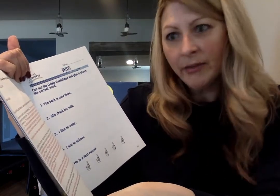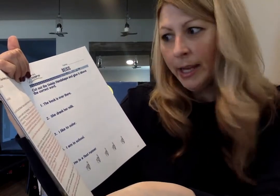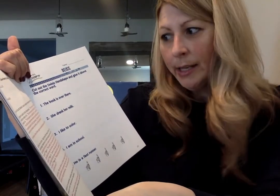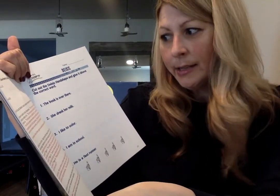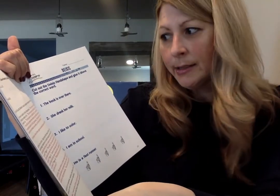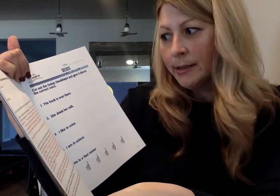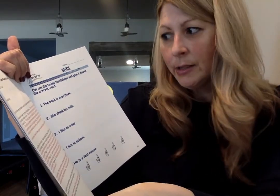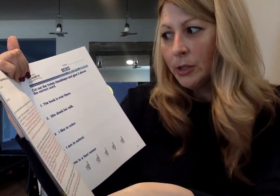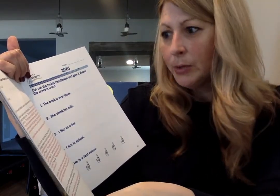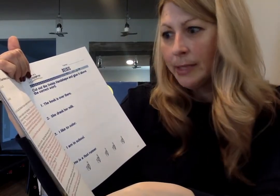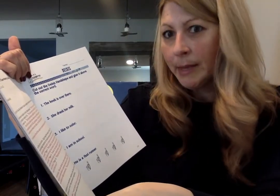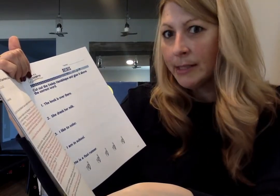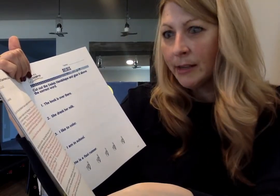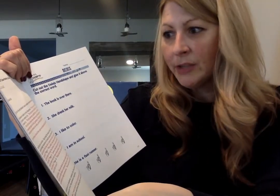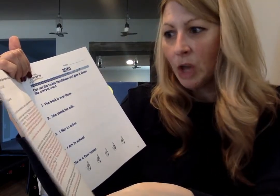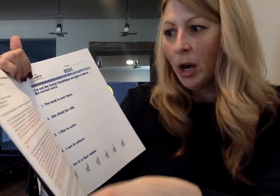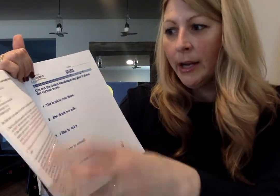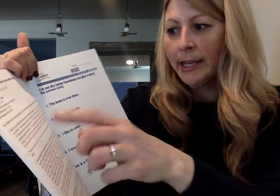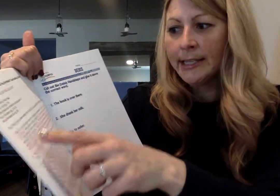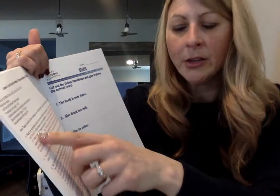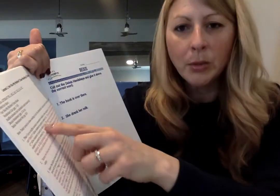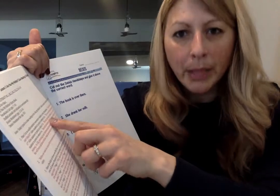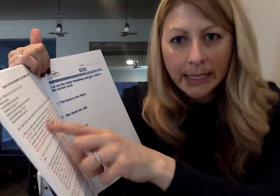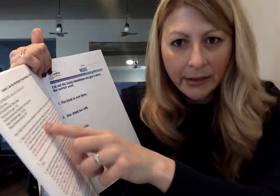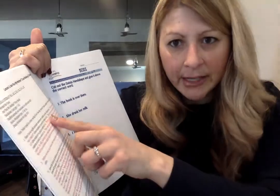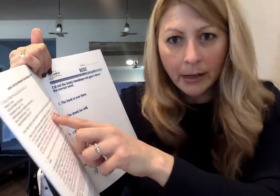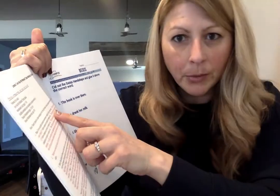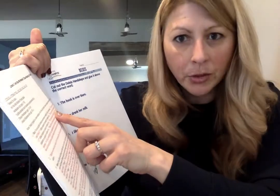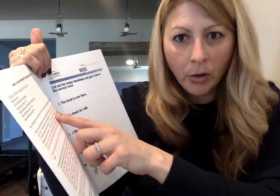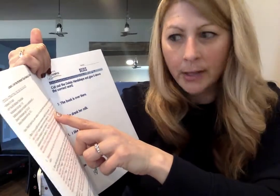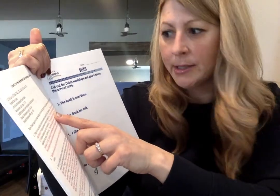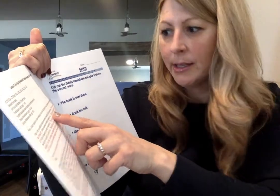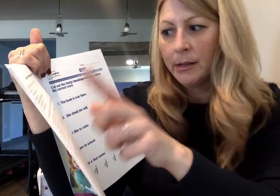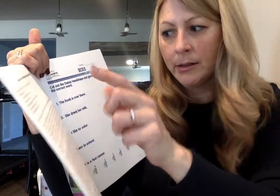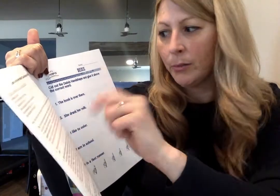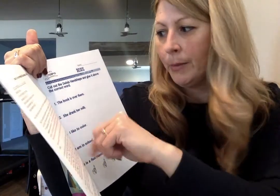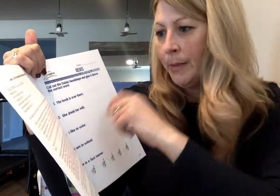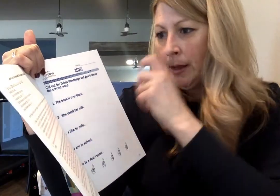find it. Do you see my stuffed dog? And it tells you play stuffed animals across the room.